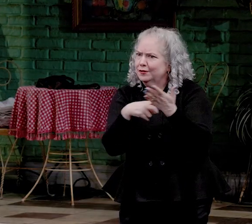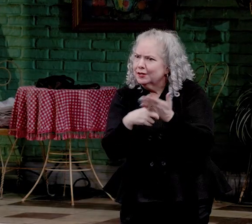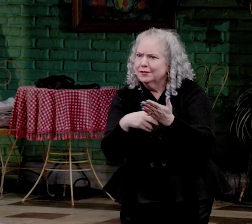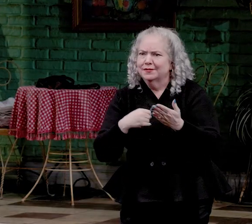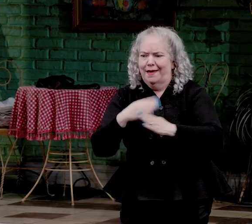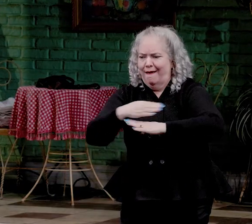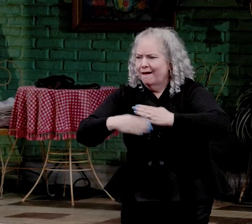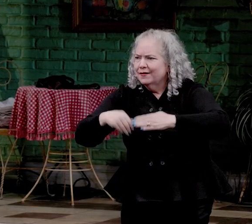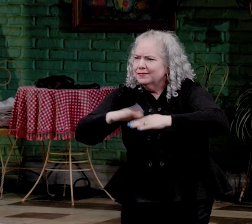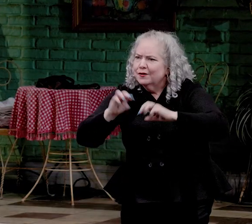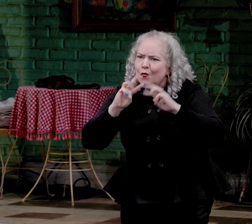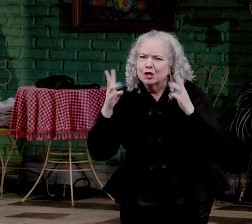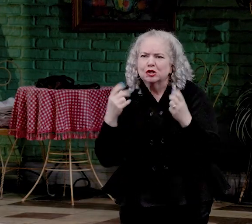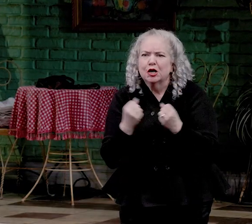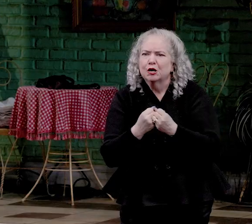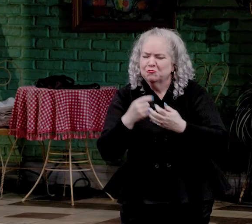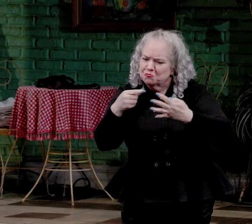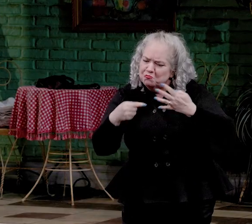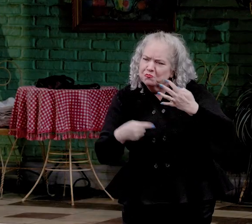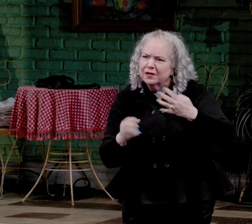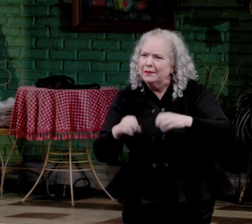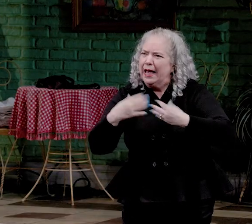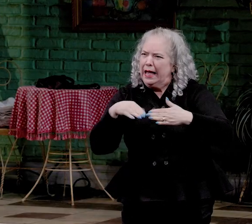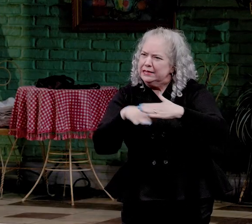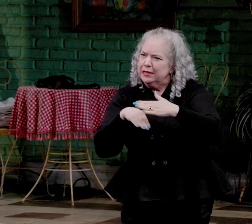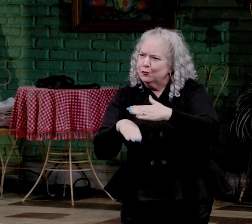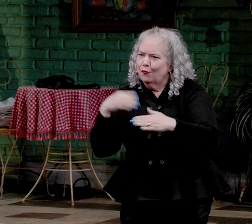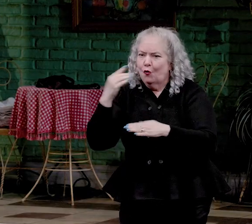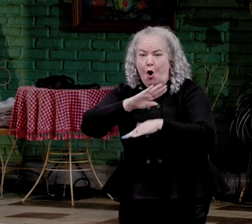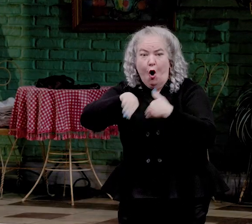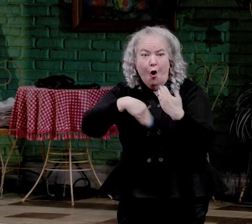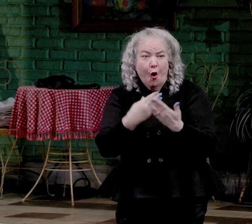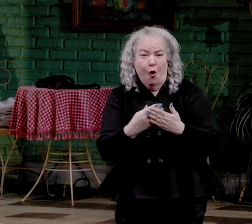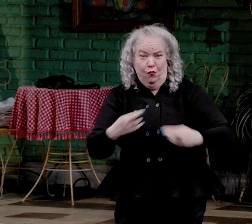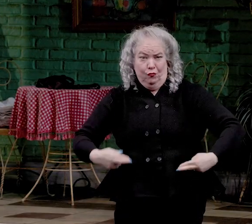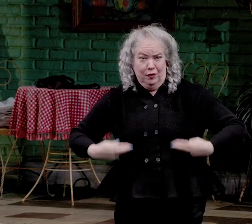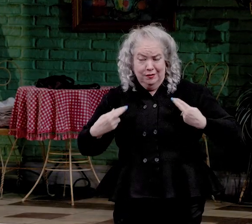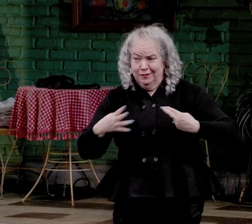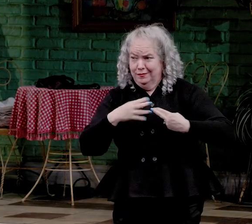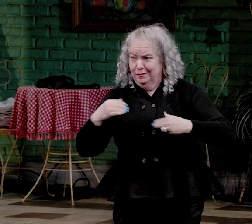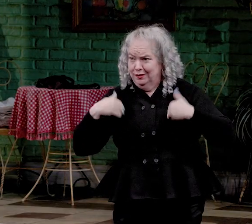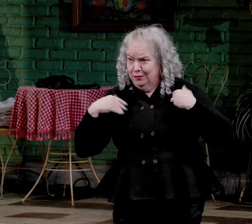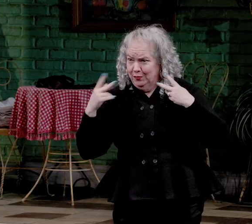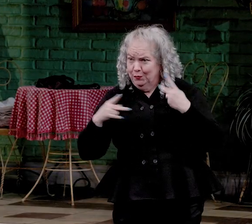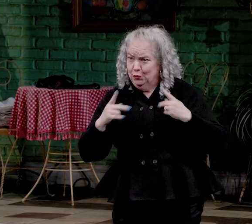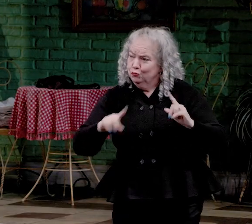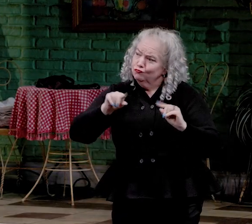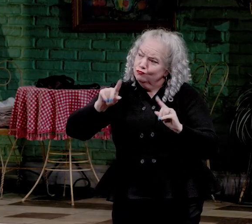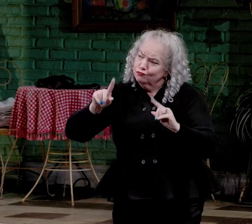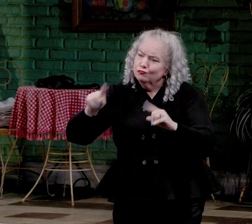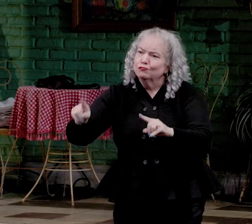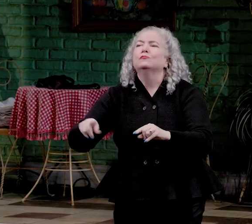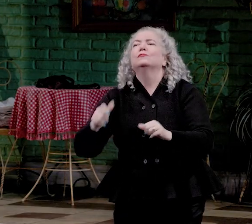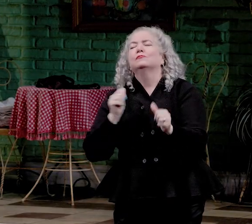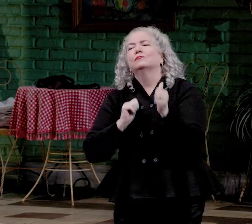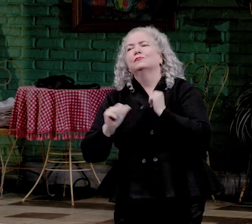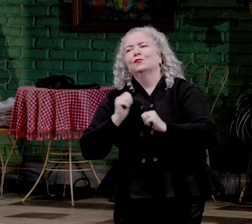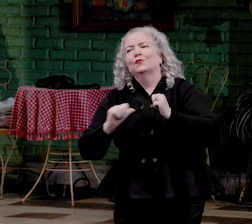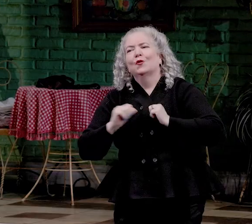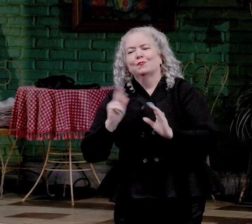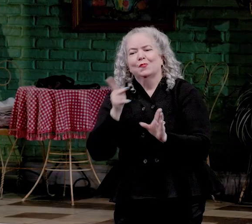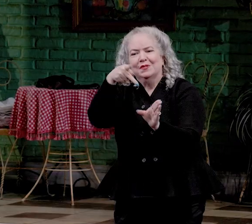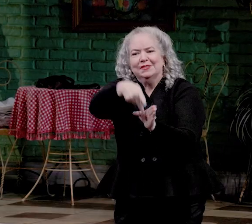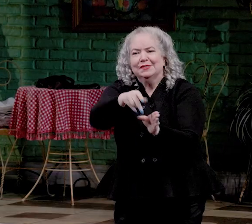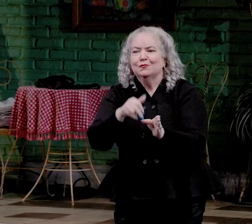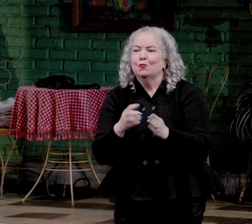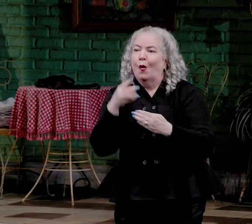hands-on workshops, making it accessible for all residents and youth to attend performances, participate